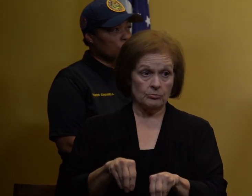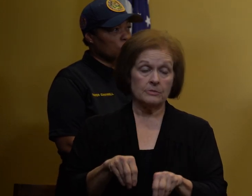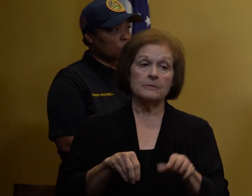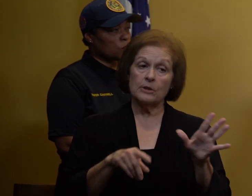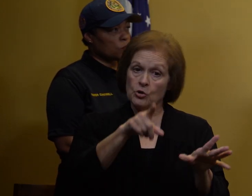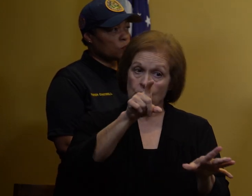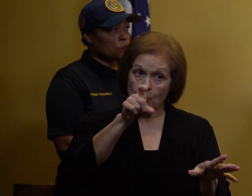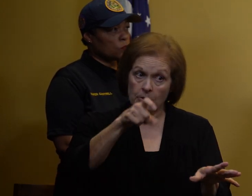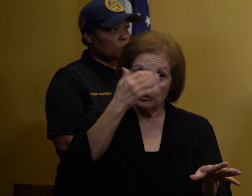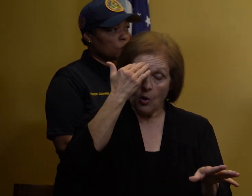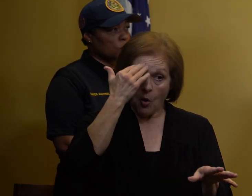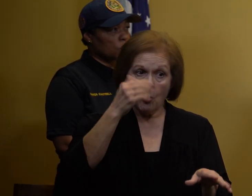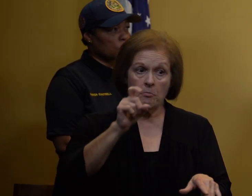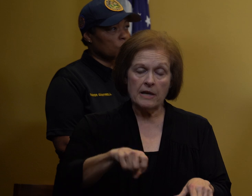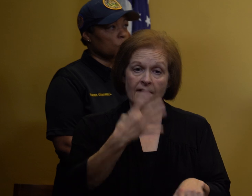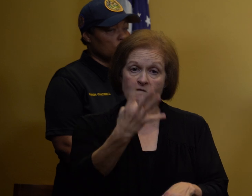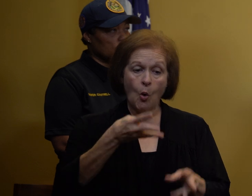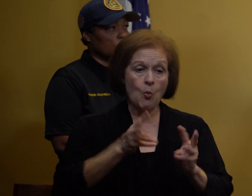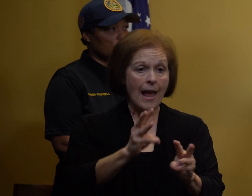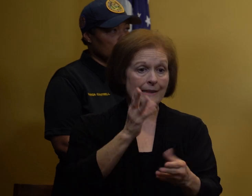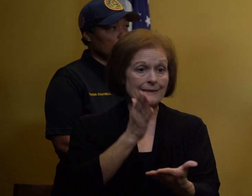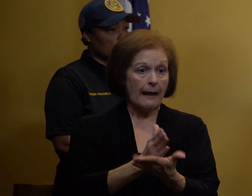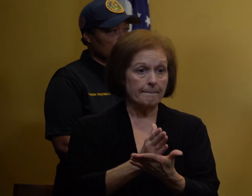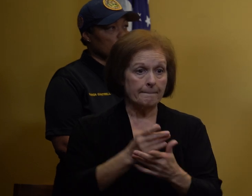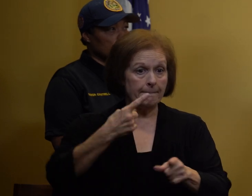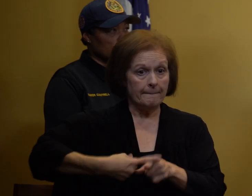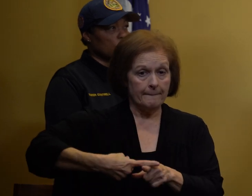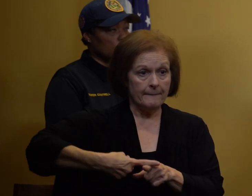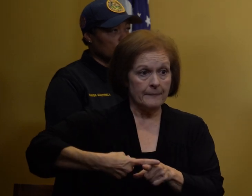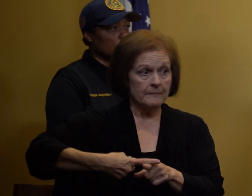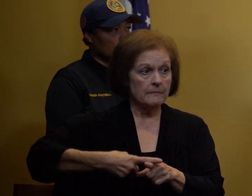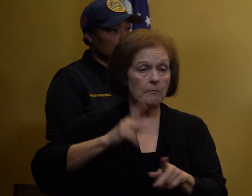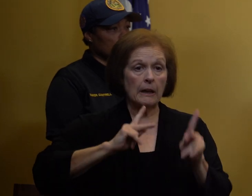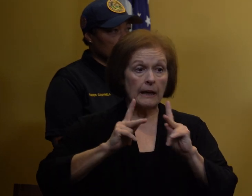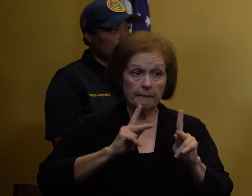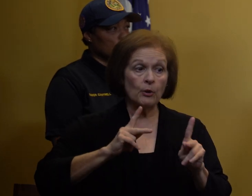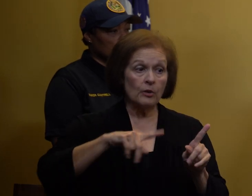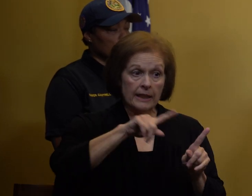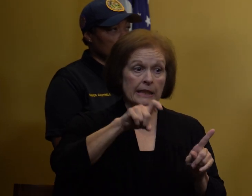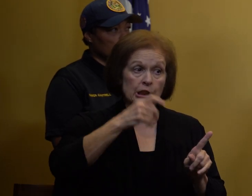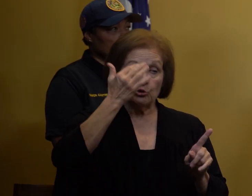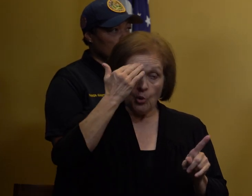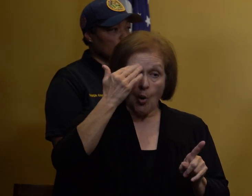four-way stop. Right? We see that a lot of accidents after storms because the power is out and those traffic lights aren't working. So again, be safe,